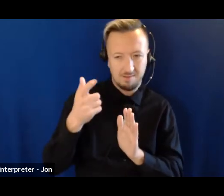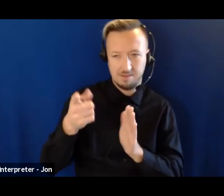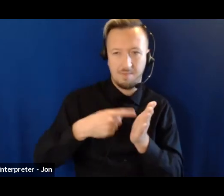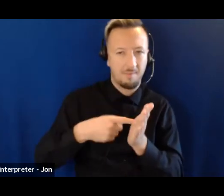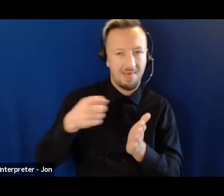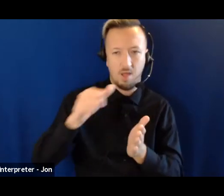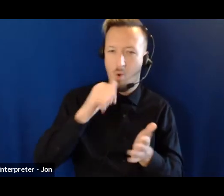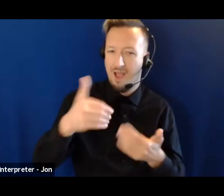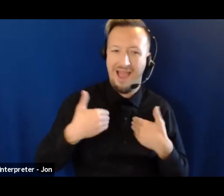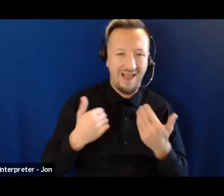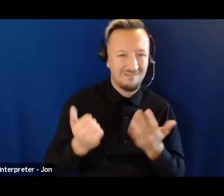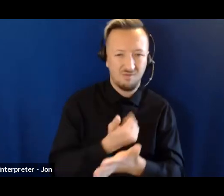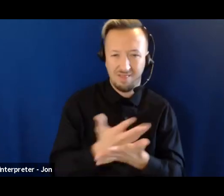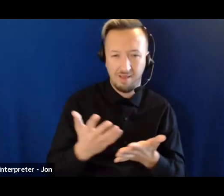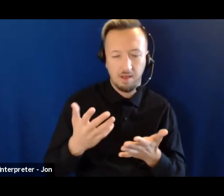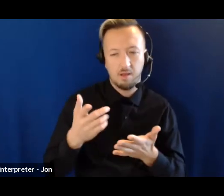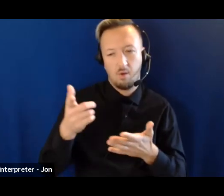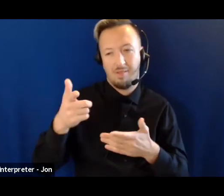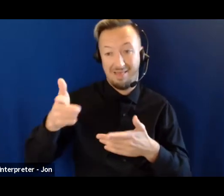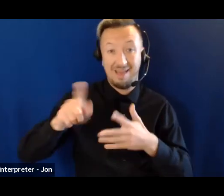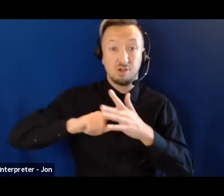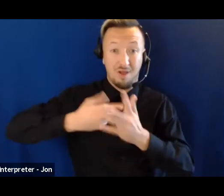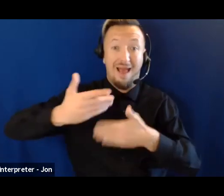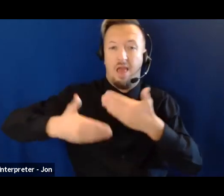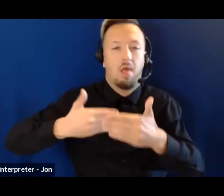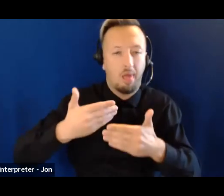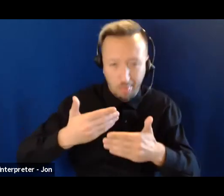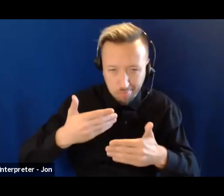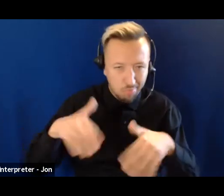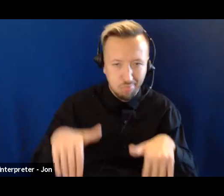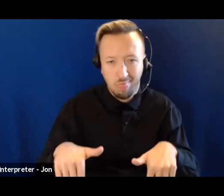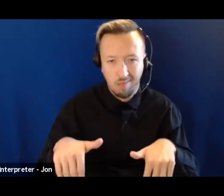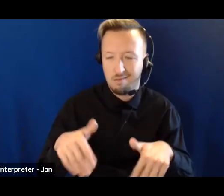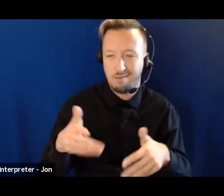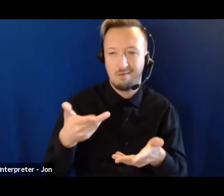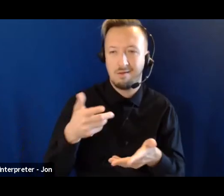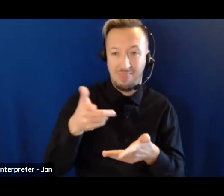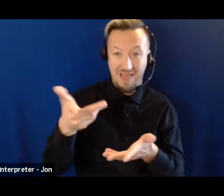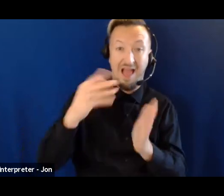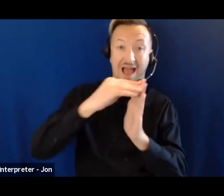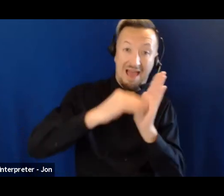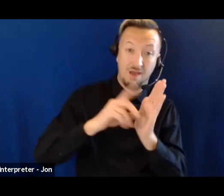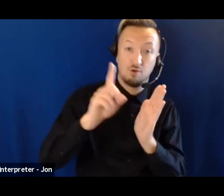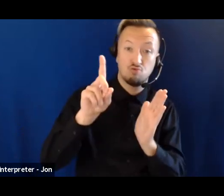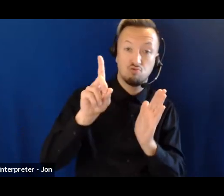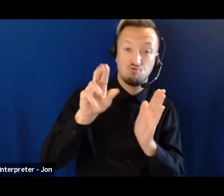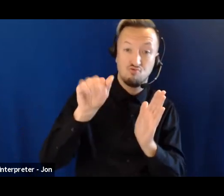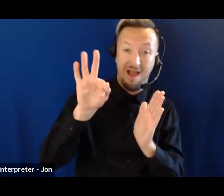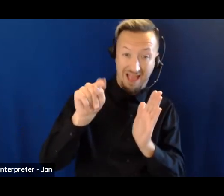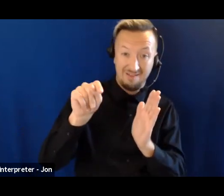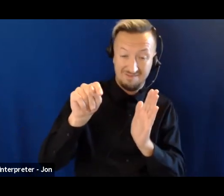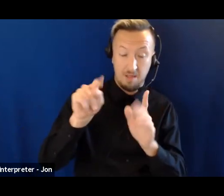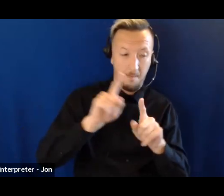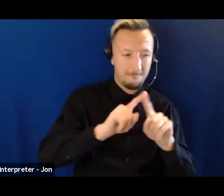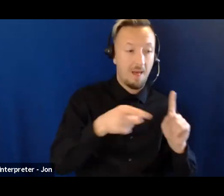they have this draft that has a lot of this stuff, but the actual bylaws that are approved don't have any of